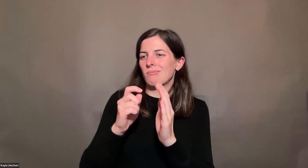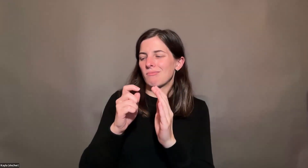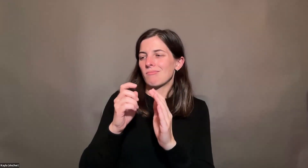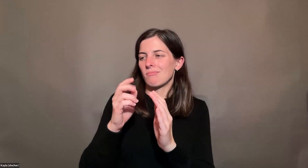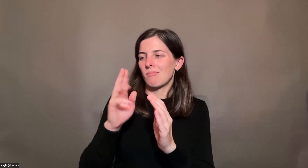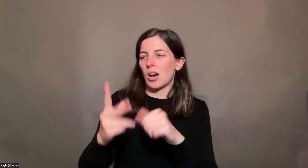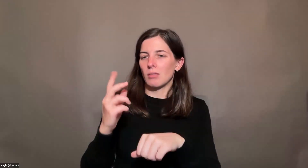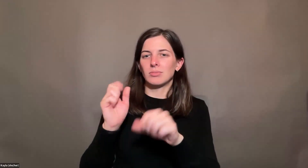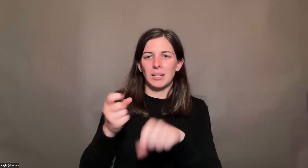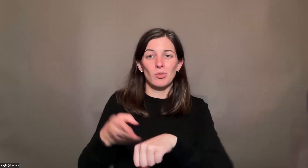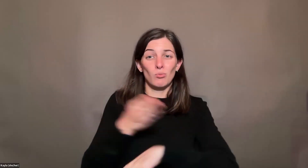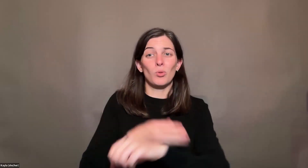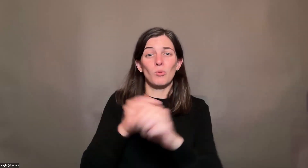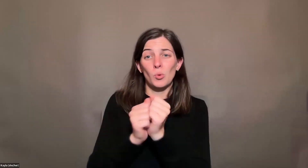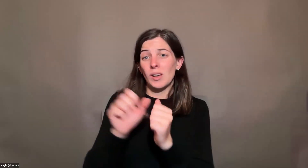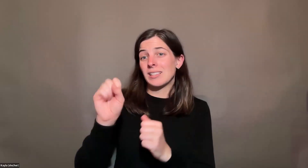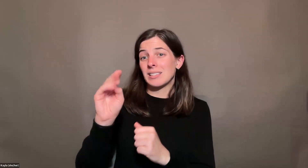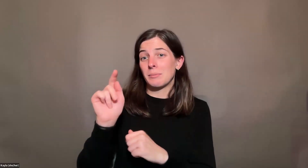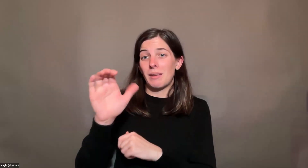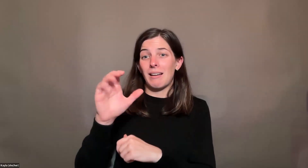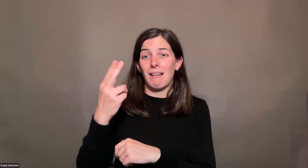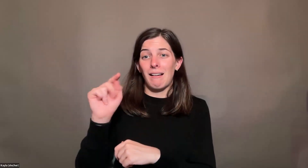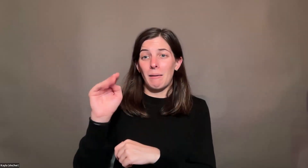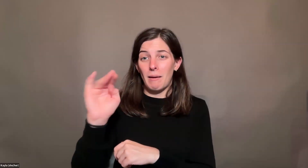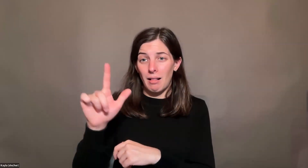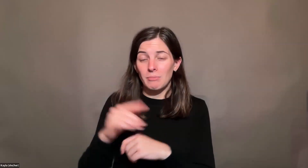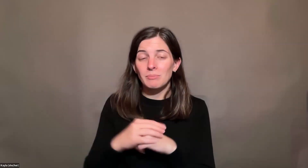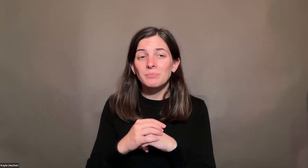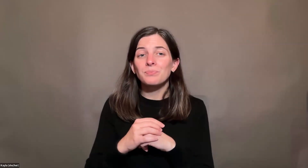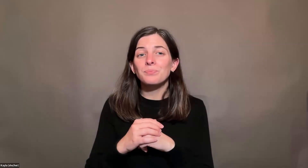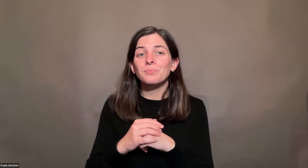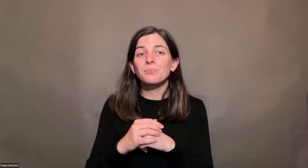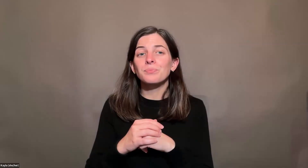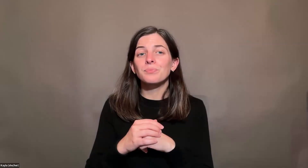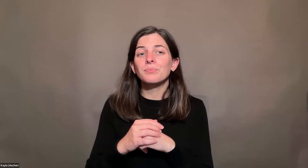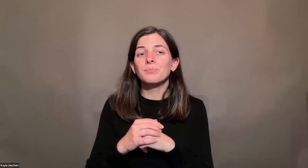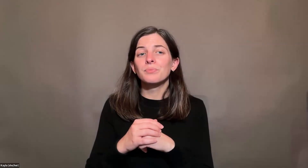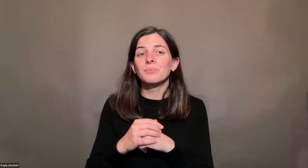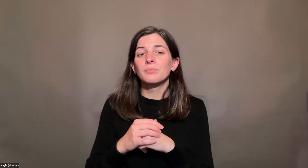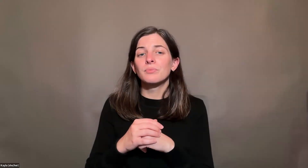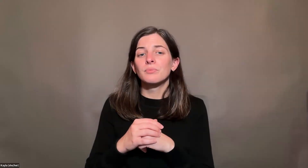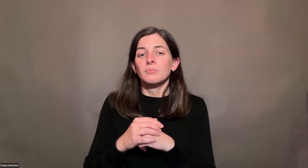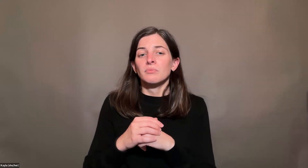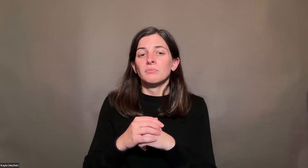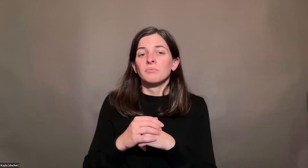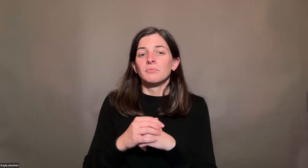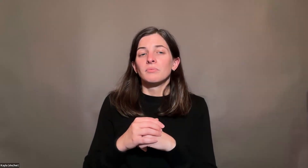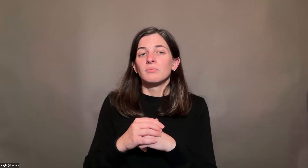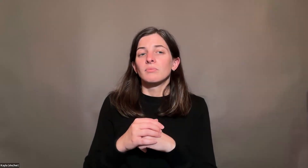semantic HTML. So it actually um, meaning that putting